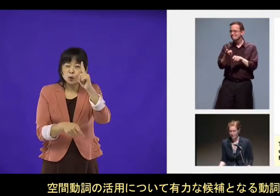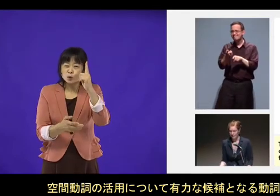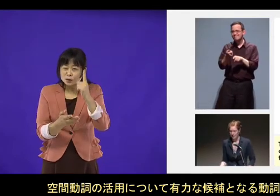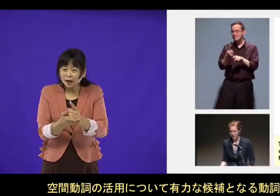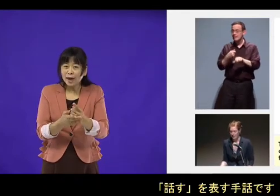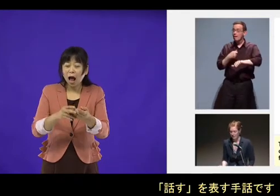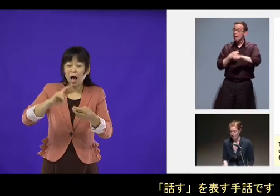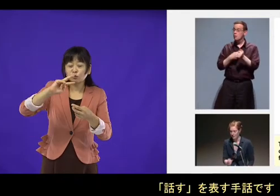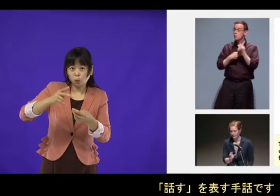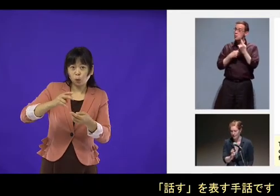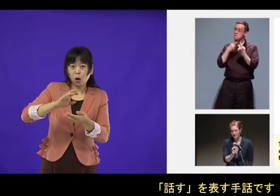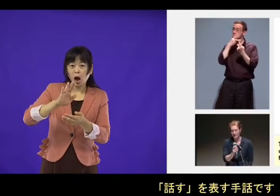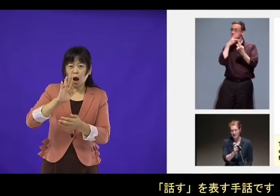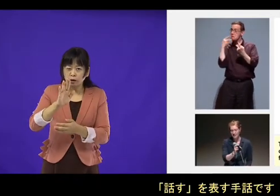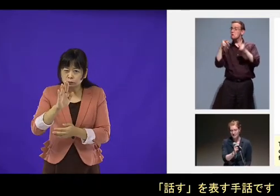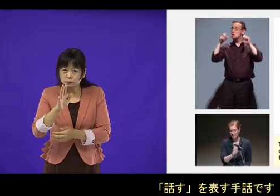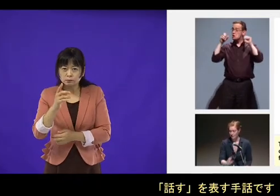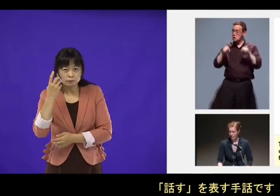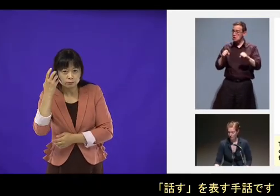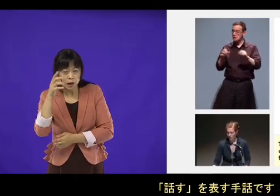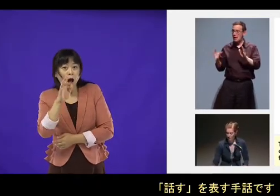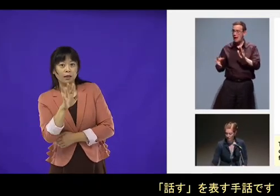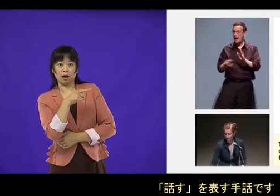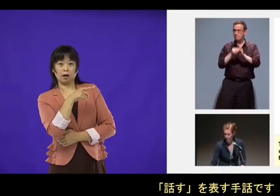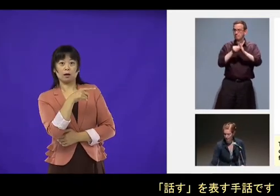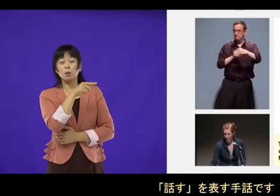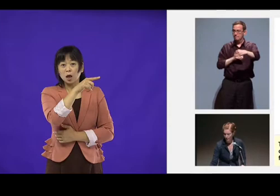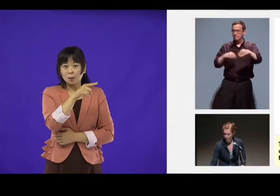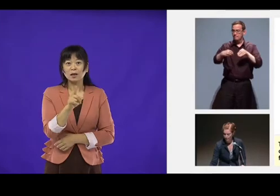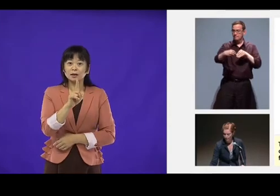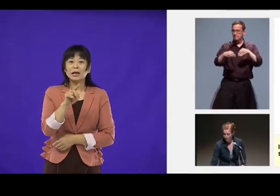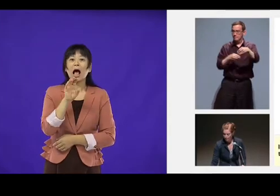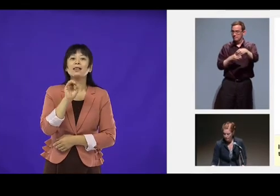candidate for spatial verb inflection, and that's the sign for talk.